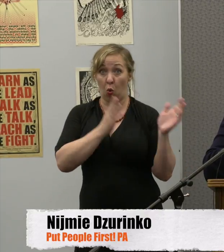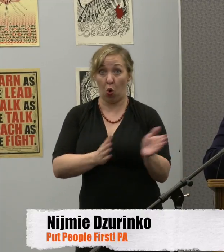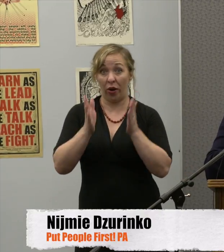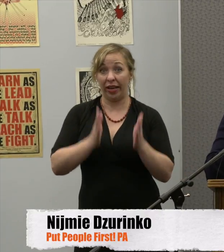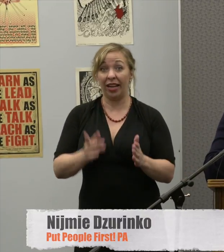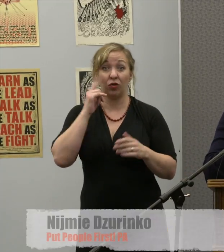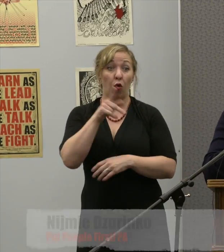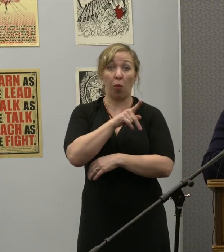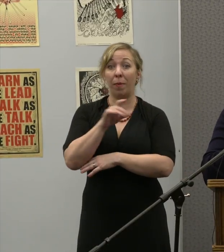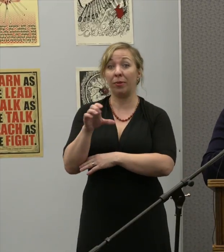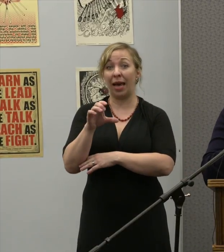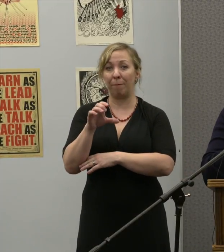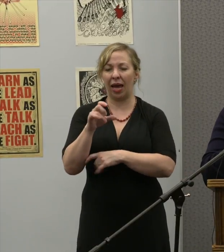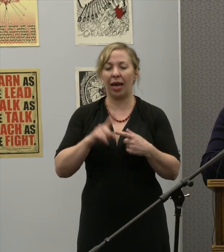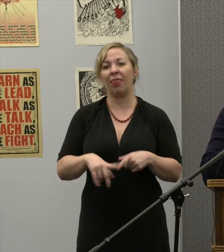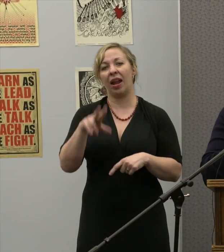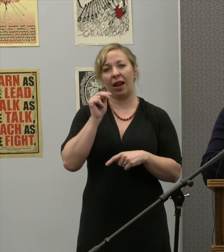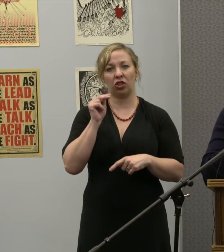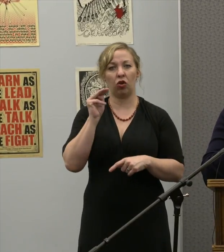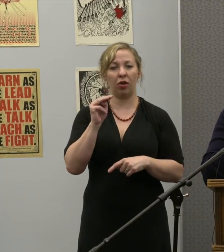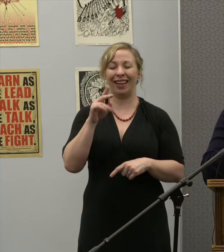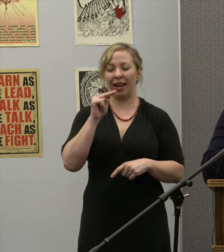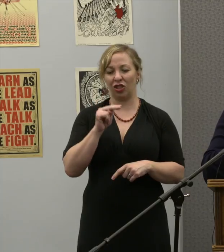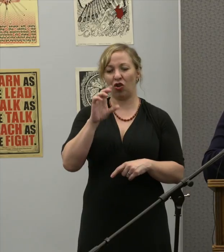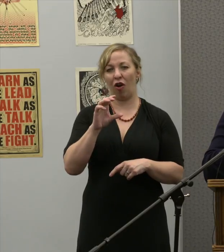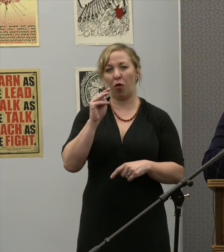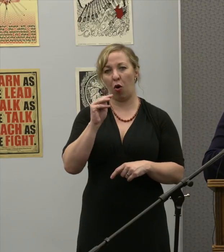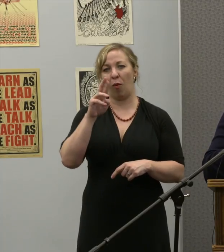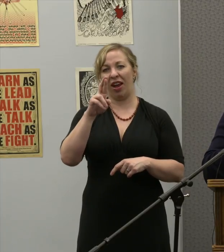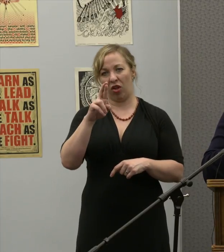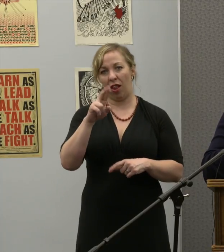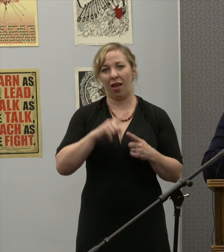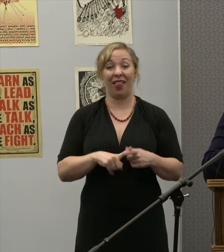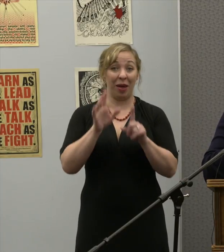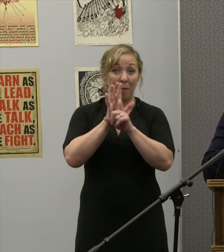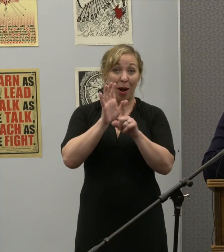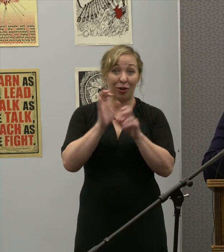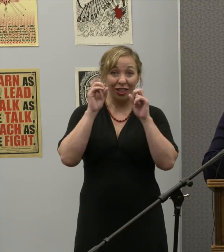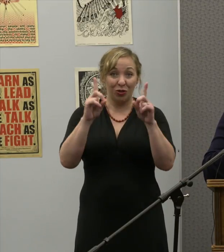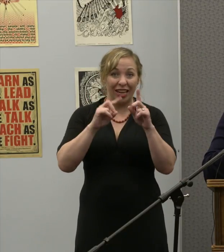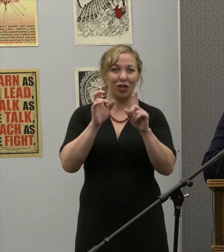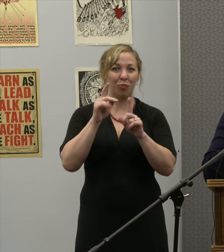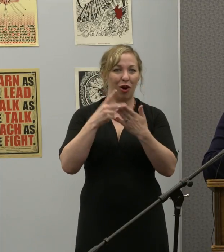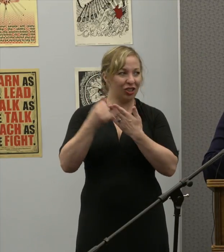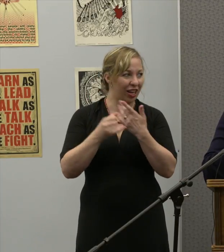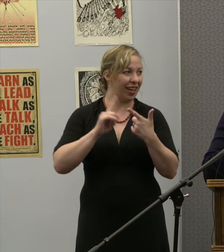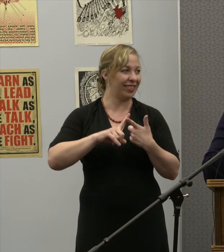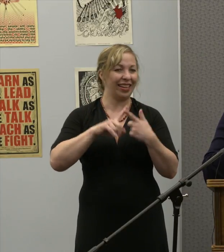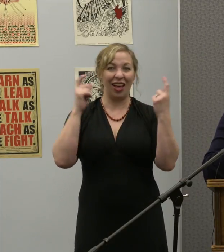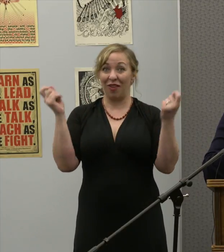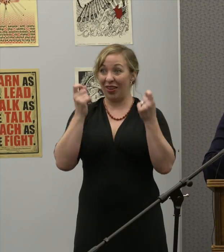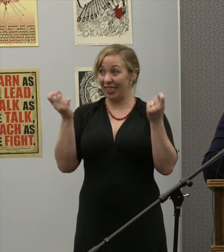the Poor People's Campaign, a national call for moral revival, the Popular Education Project, the